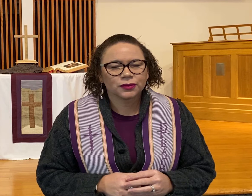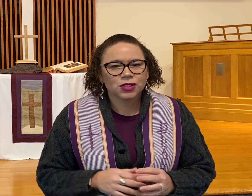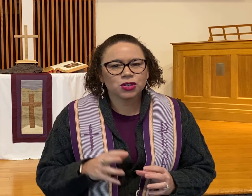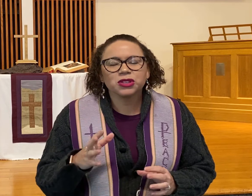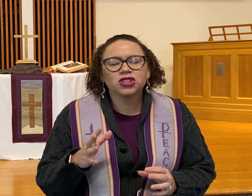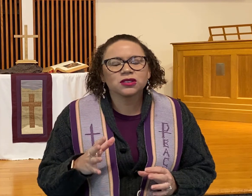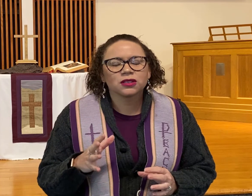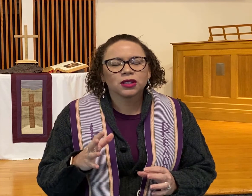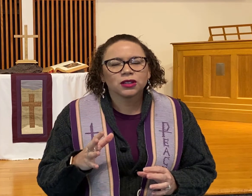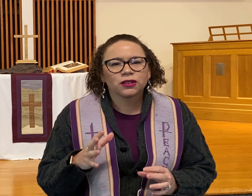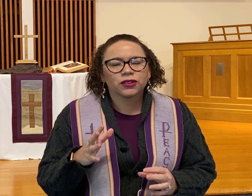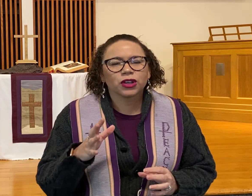She reaches for the cloak,